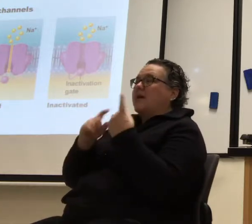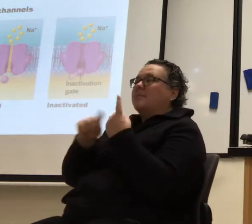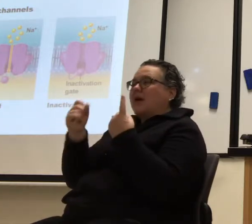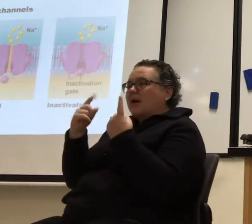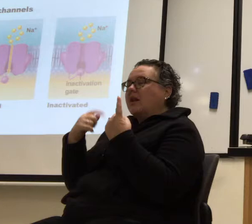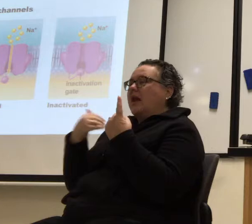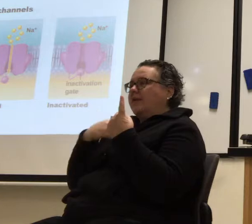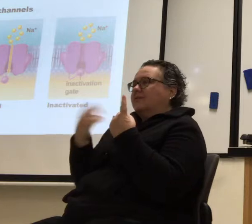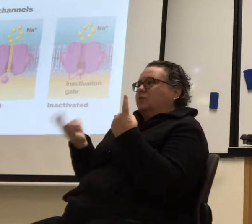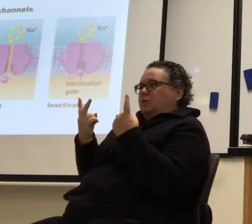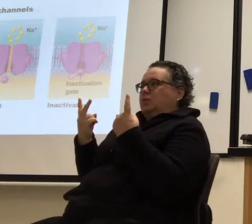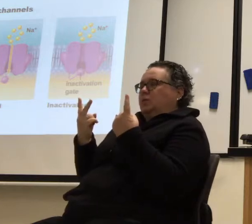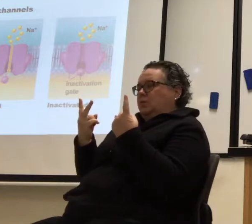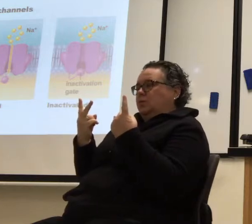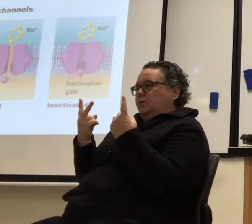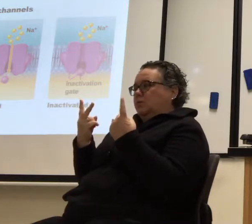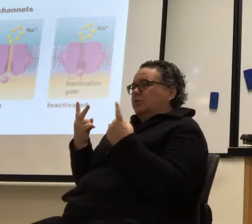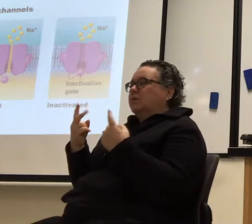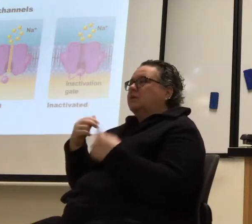okay? This is called,